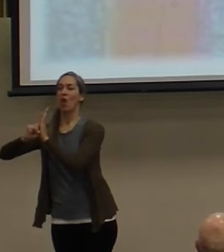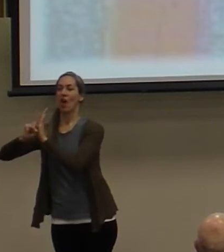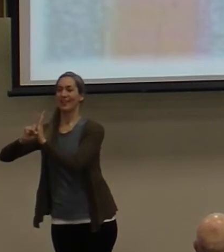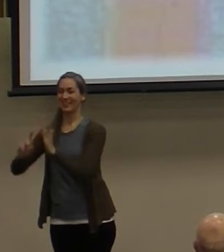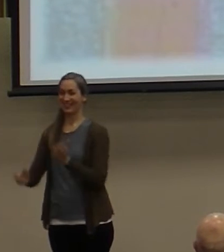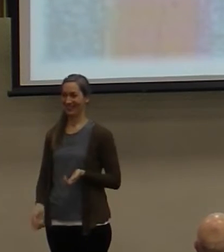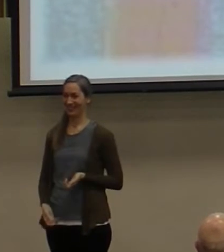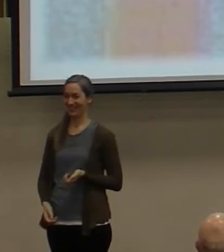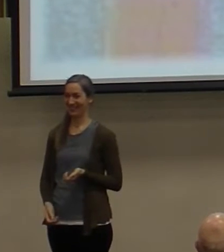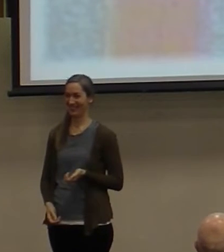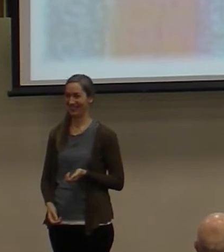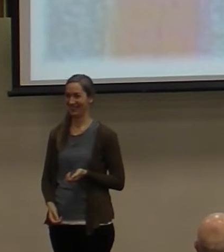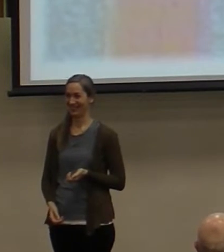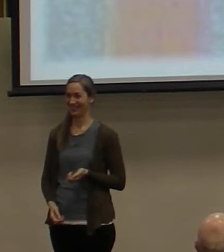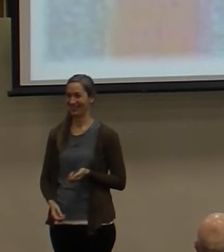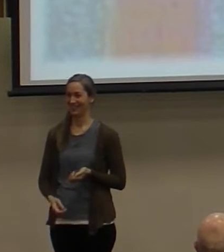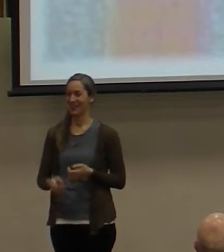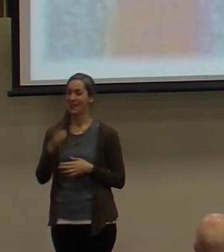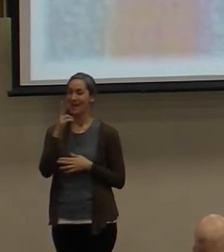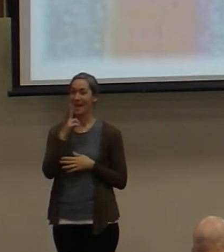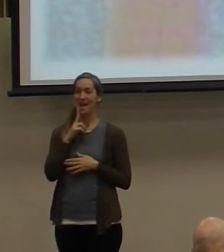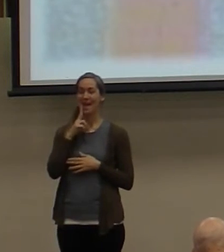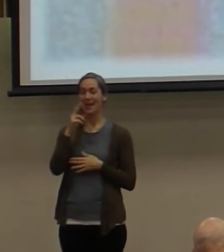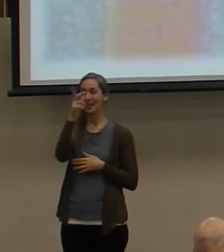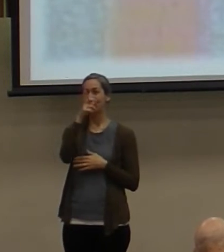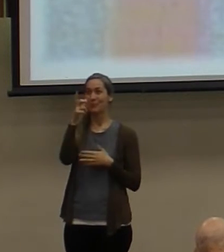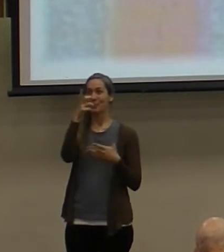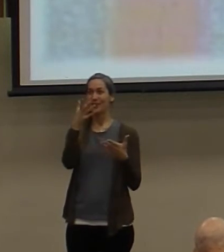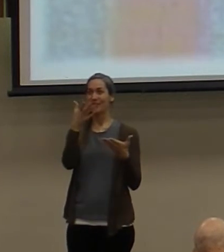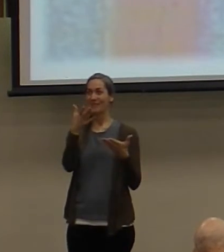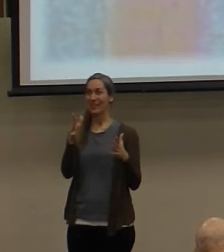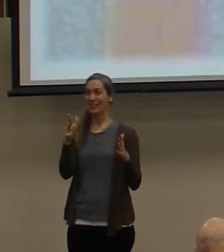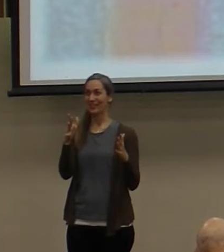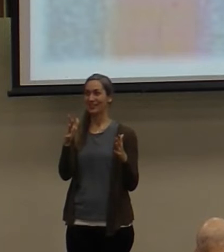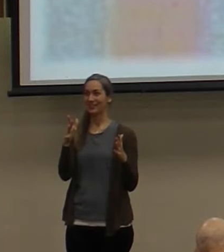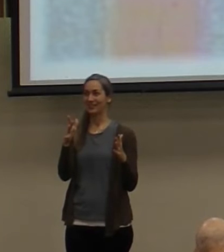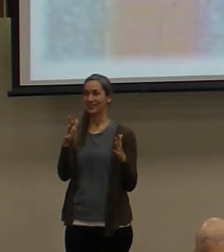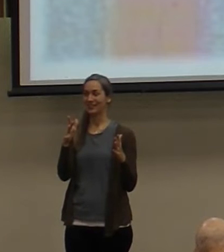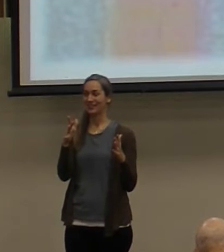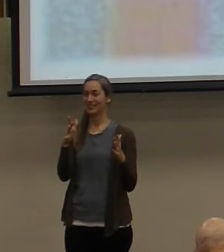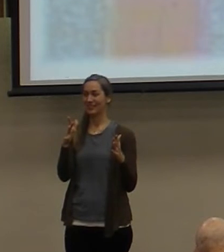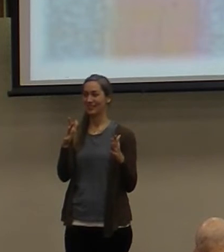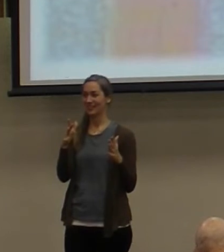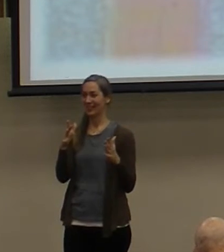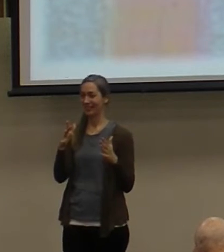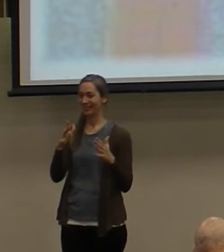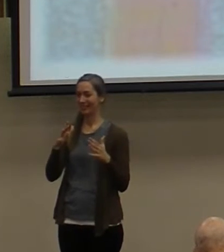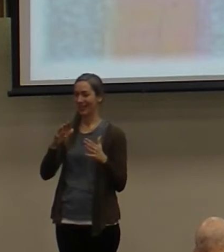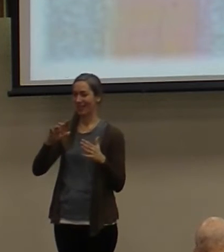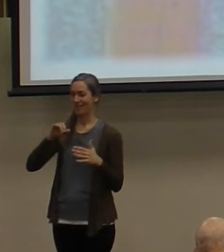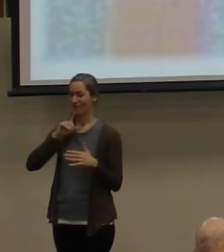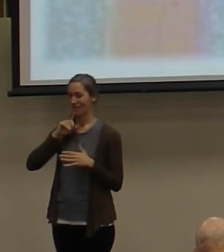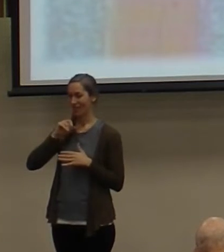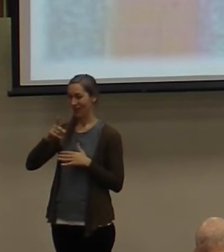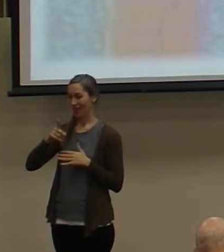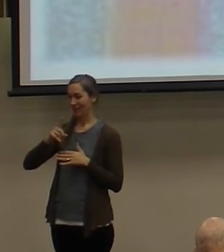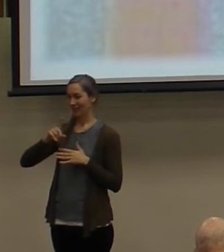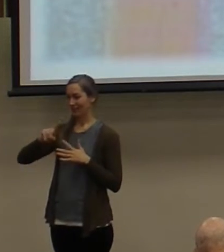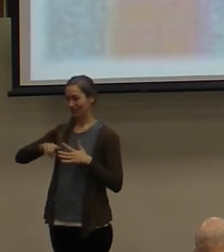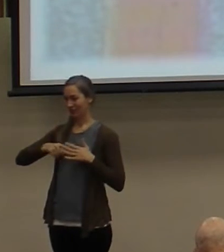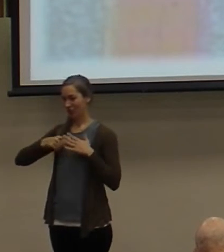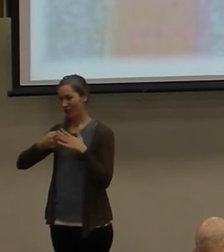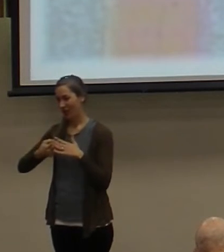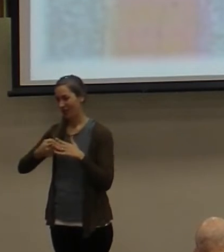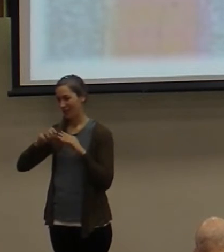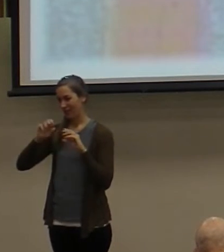And so, shortly after the honeymoon, reality begins to set in, and reality can be